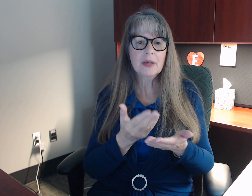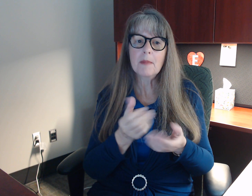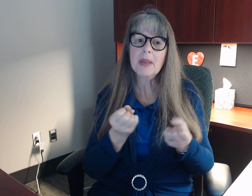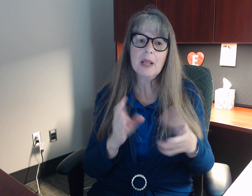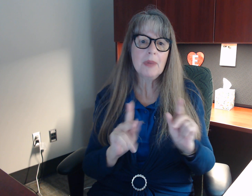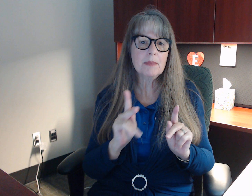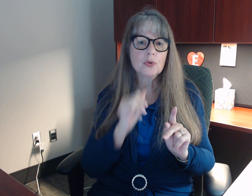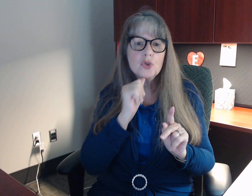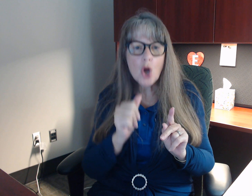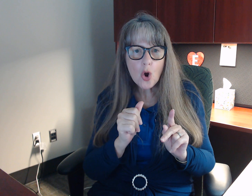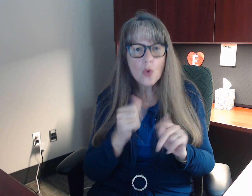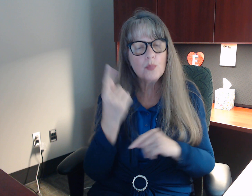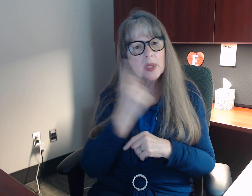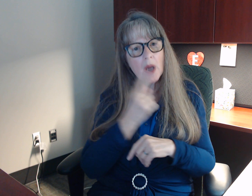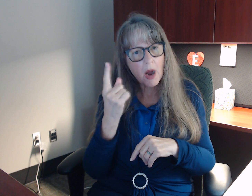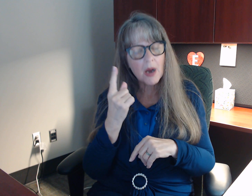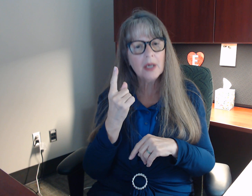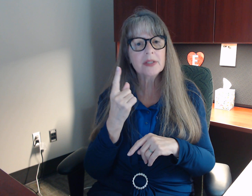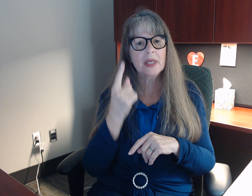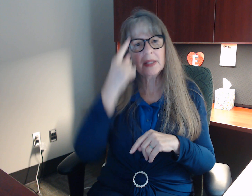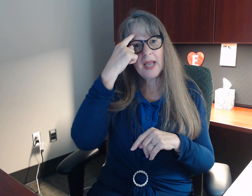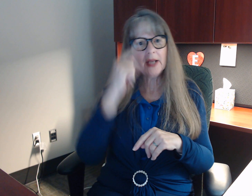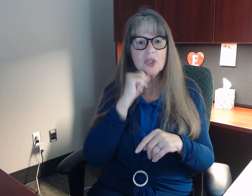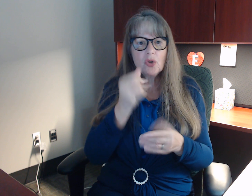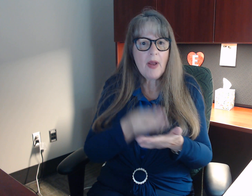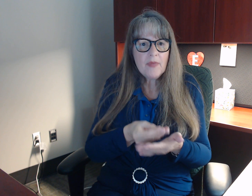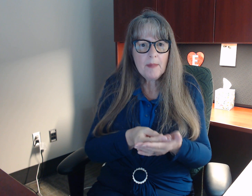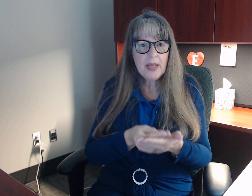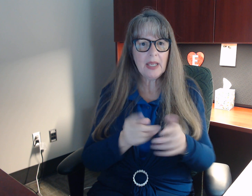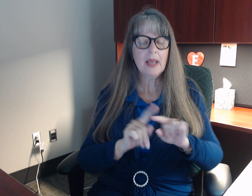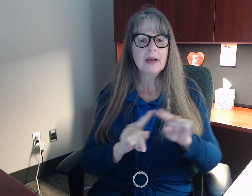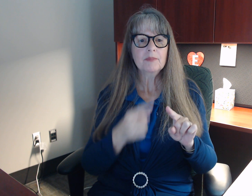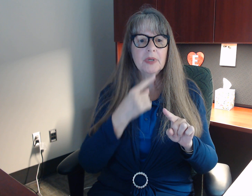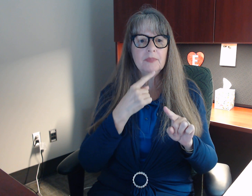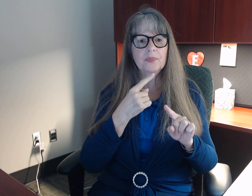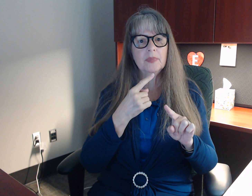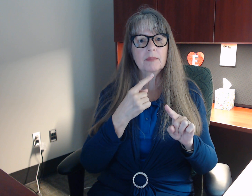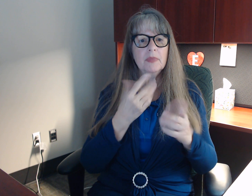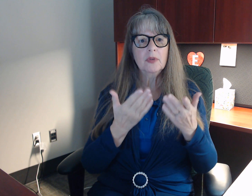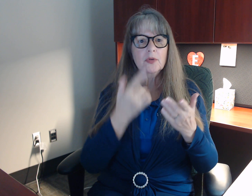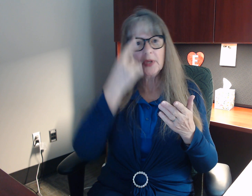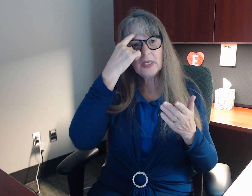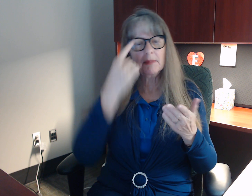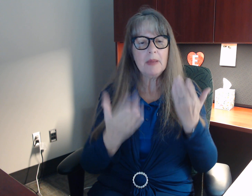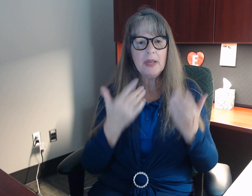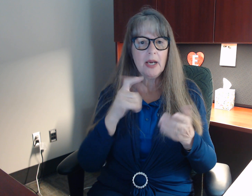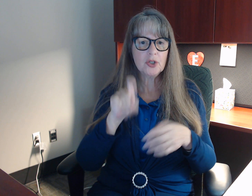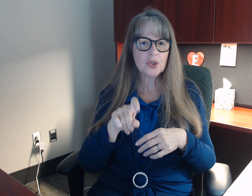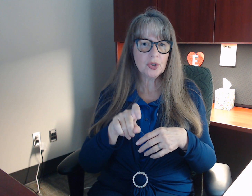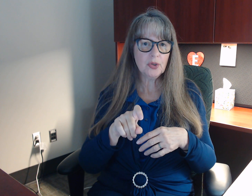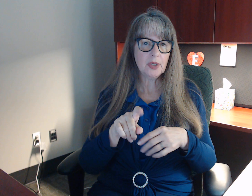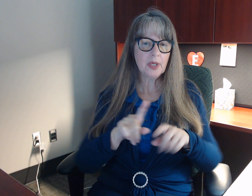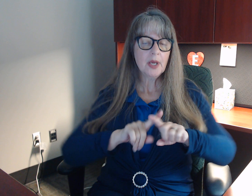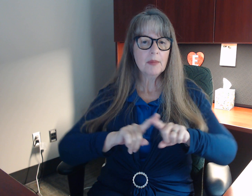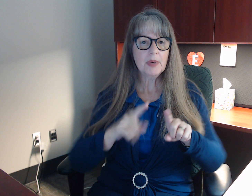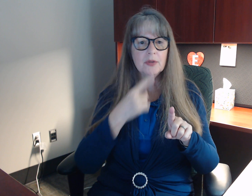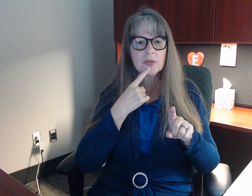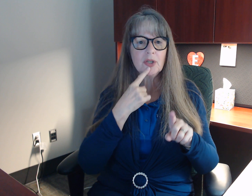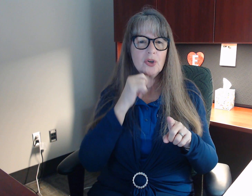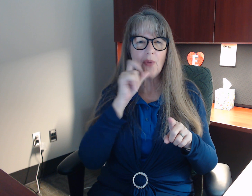many people don't because they think, I just don't have the money. But they're thinking maybe I should, but they're saying you don't